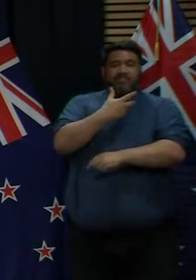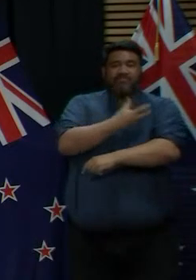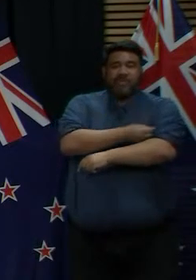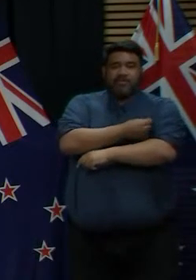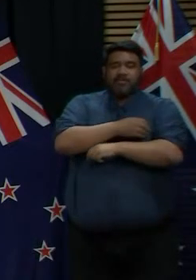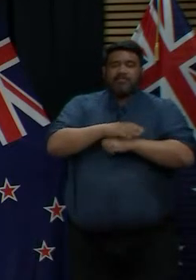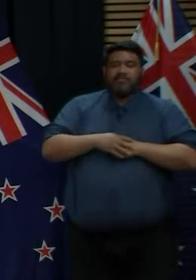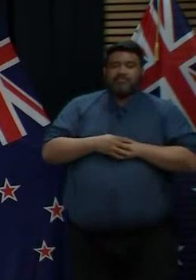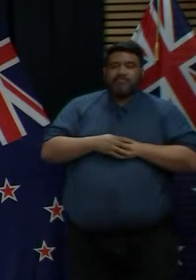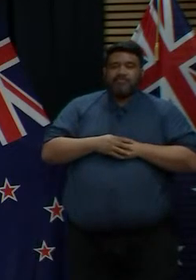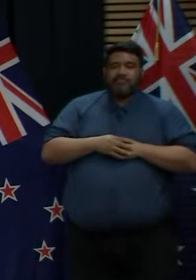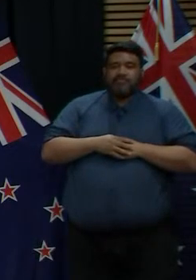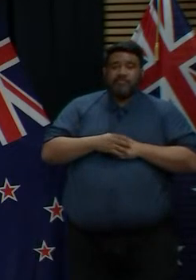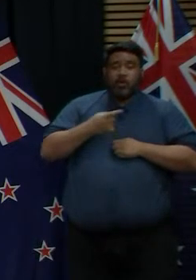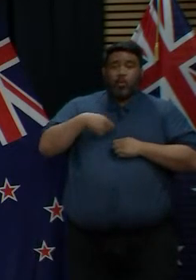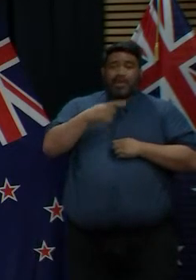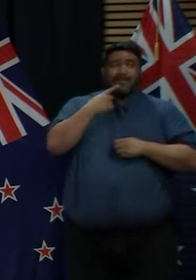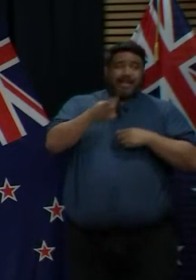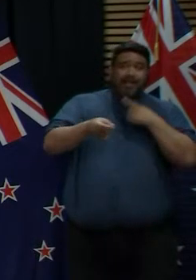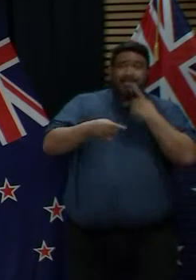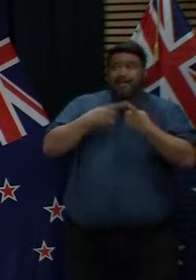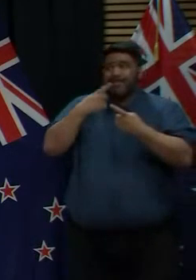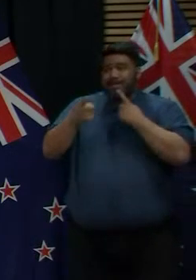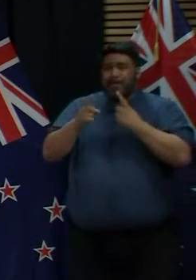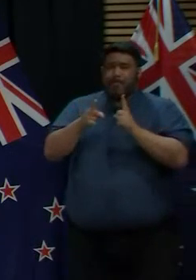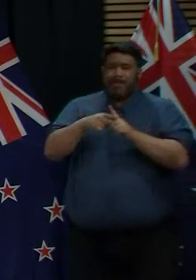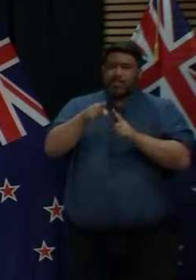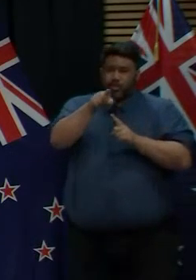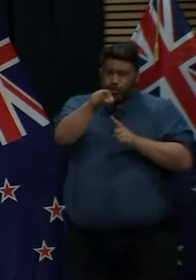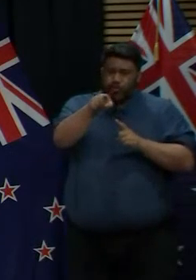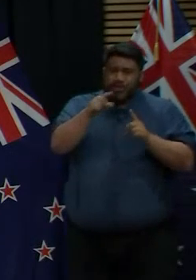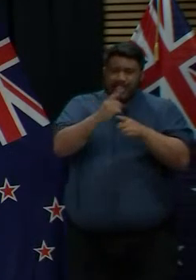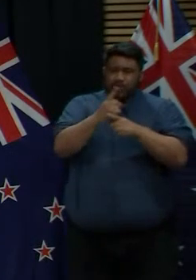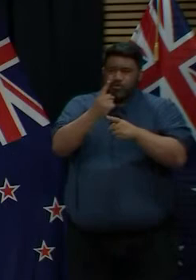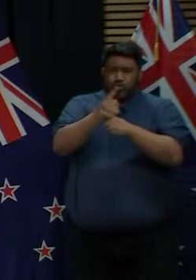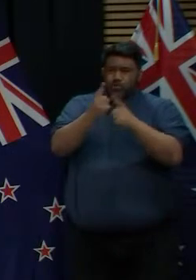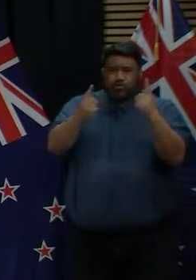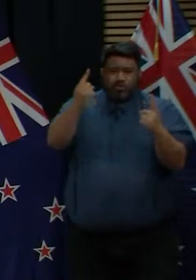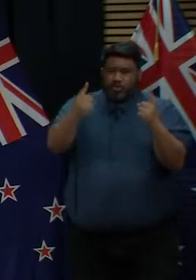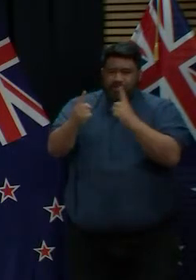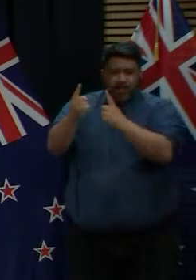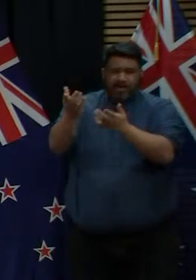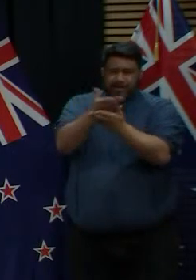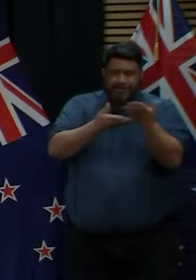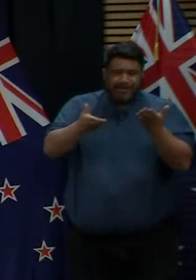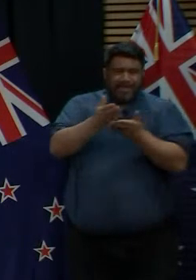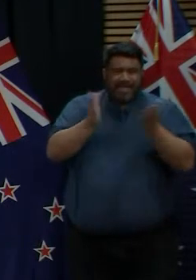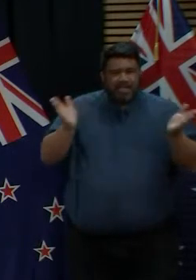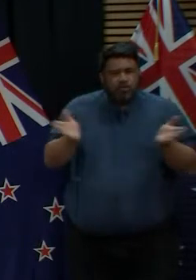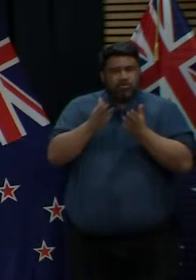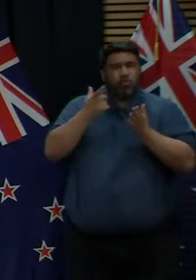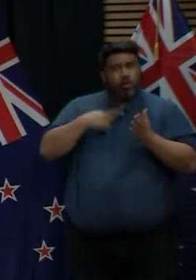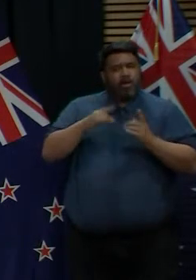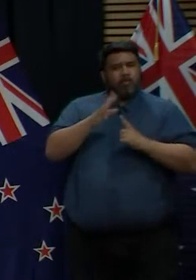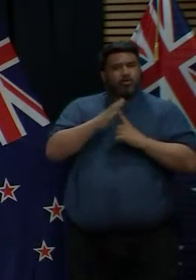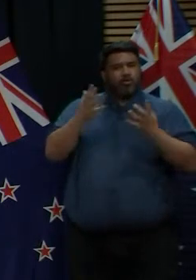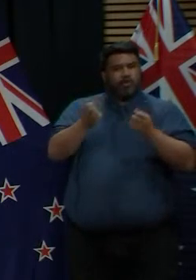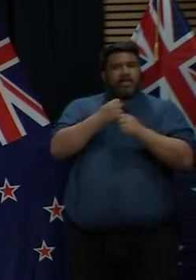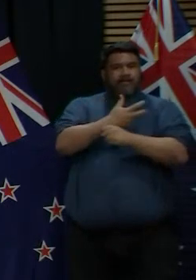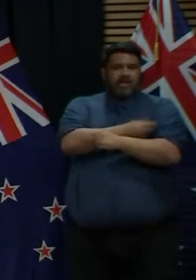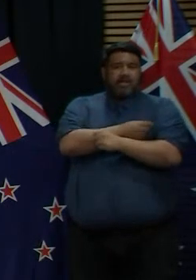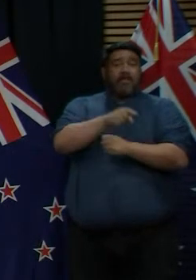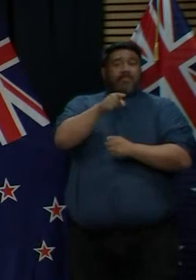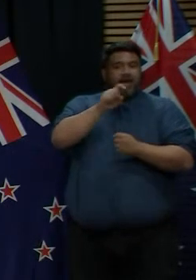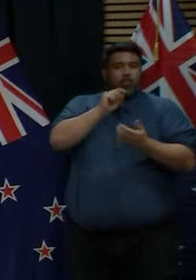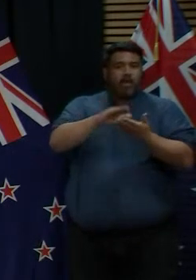people or saying, get vaccinated. We need conversations. We need to talk about why it's important. And that's what this is about today. Prime Minister,